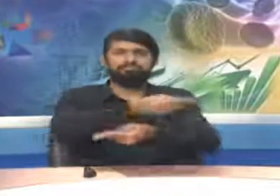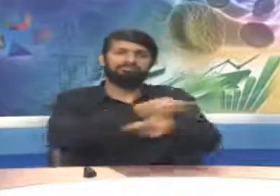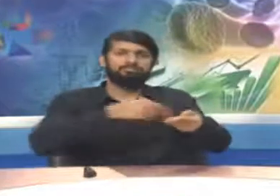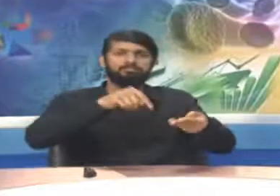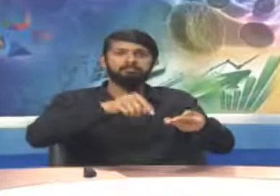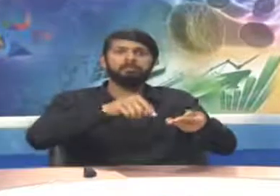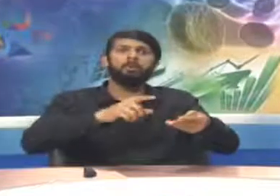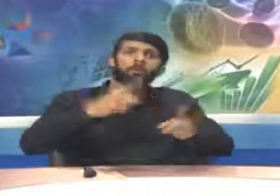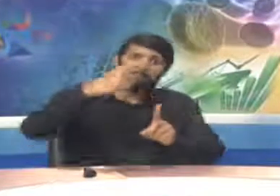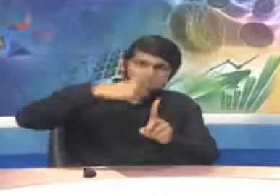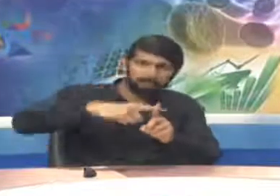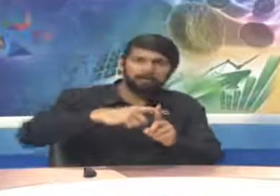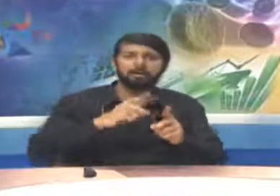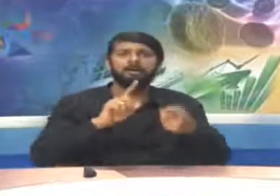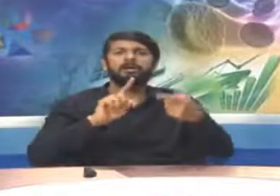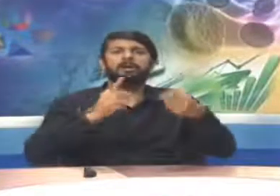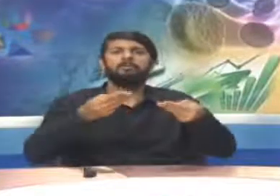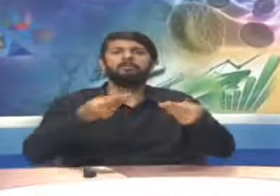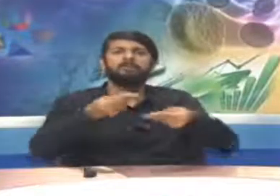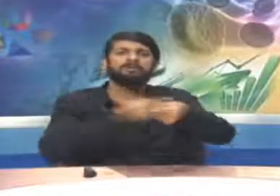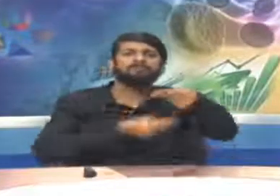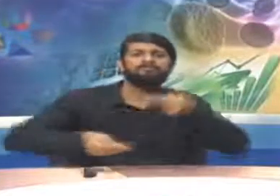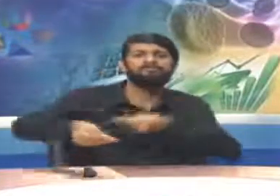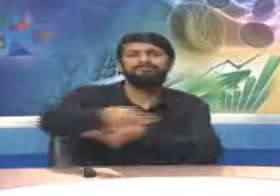economic development.